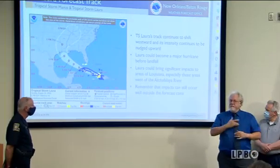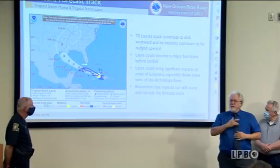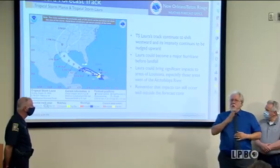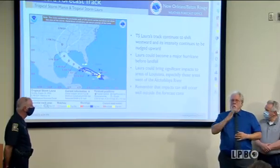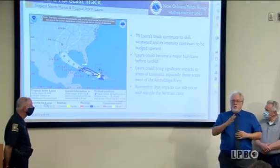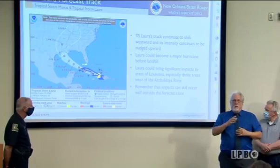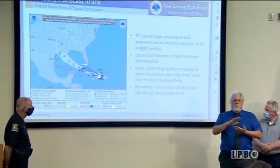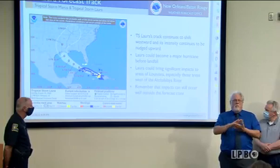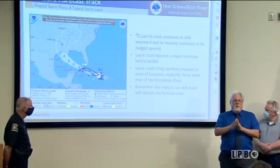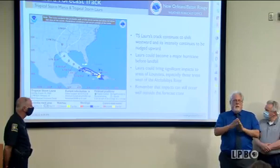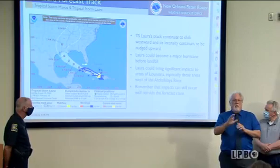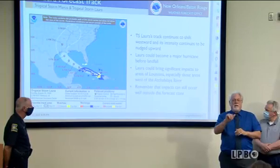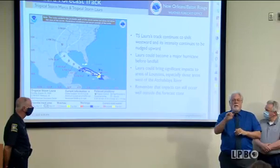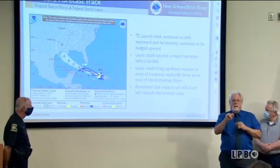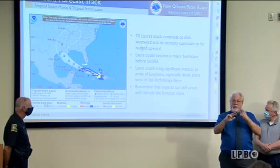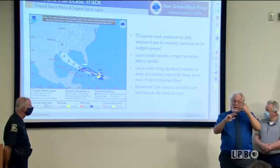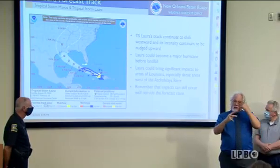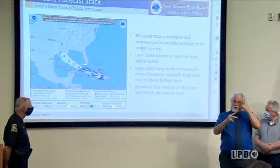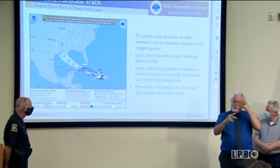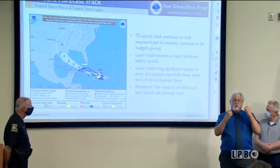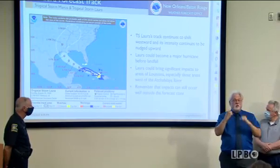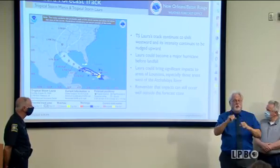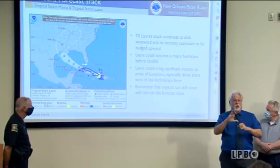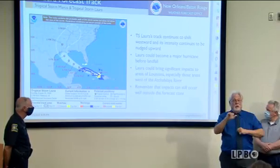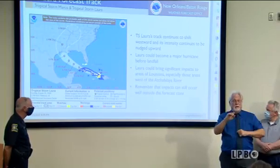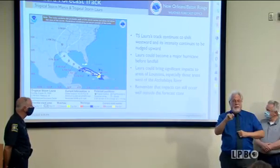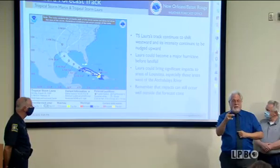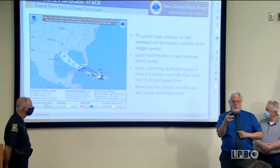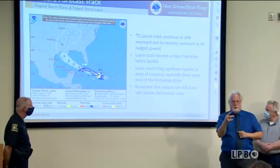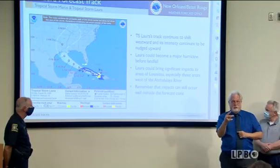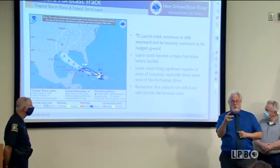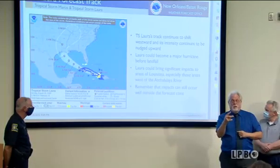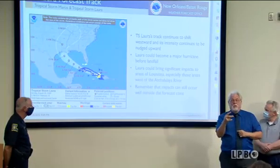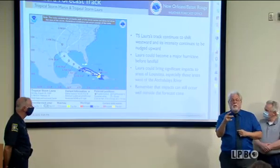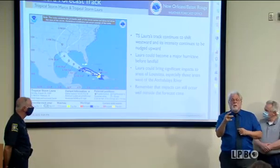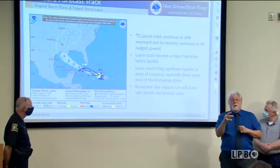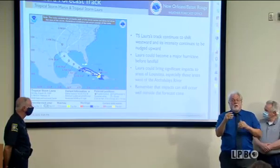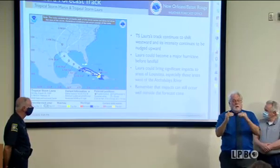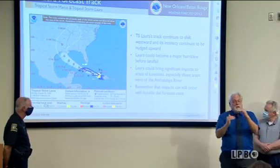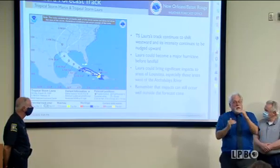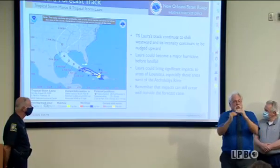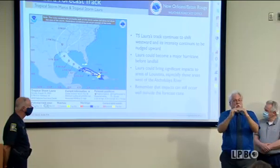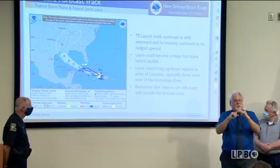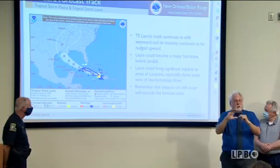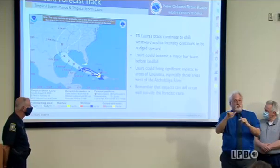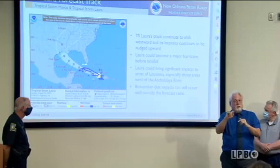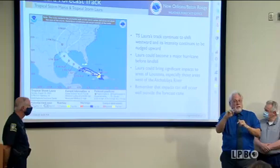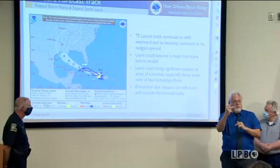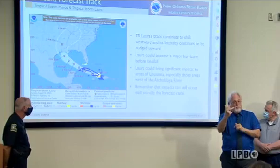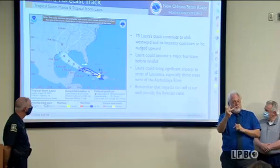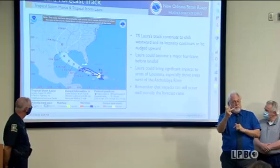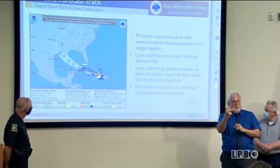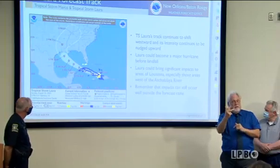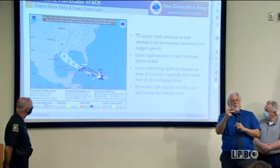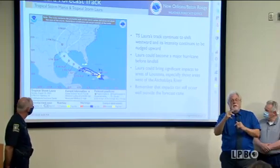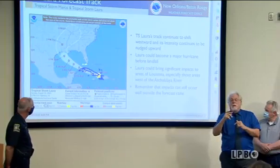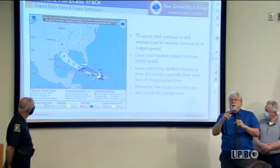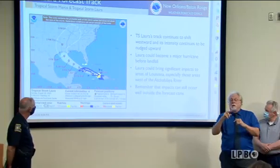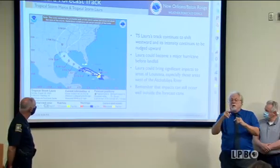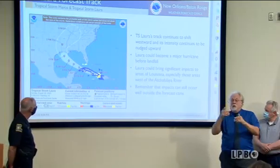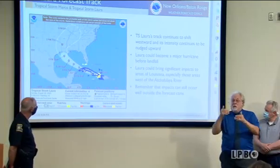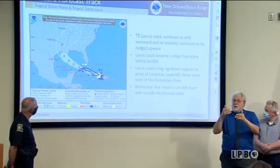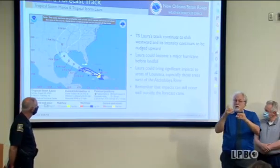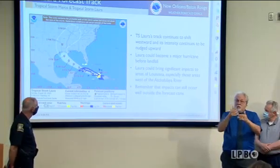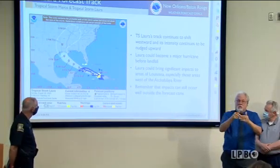a Category 2, a very strong Category 2, at the upper level of that category as it approaches the coastline